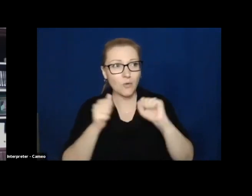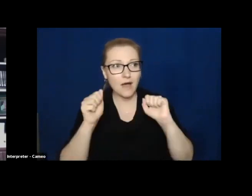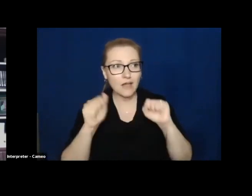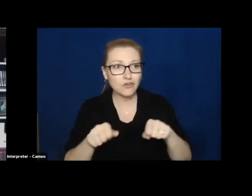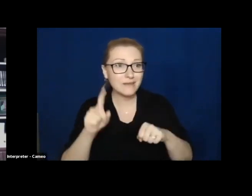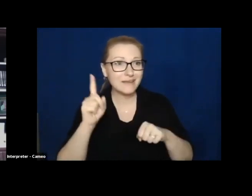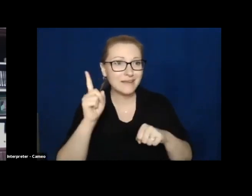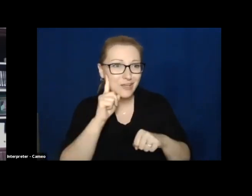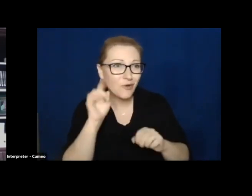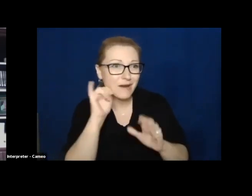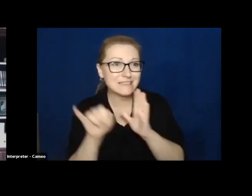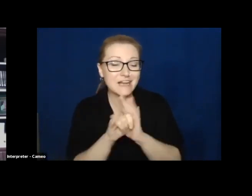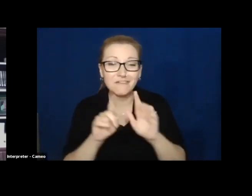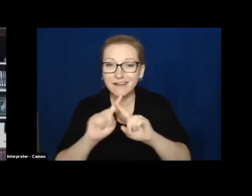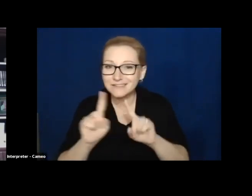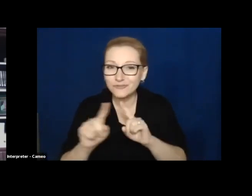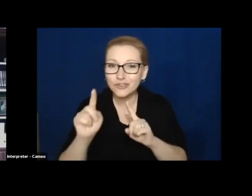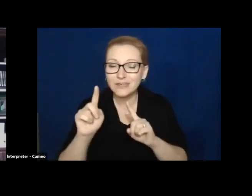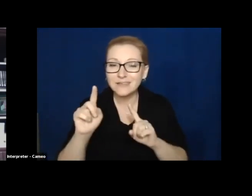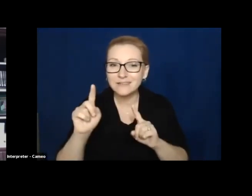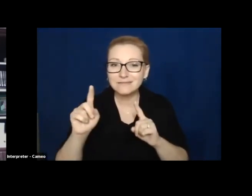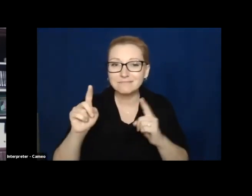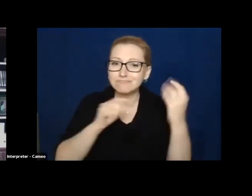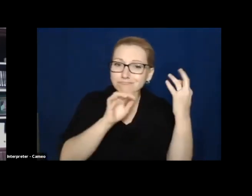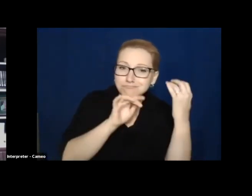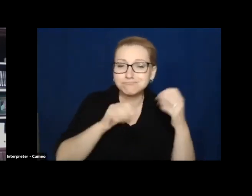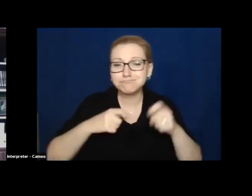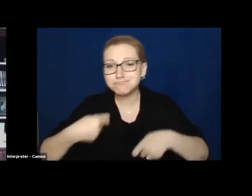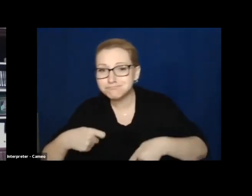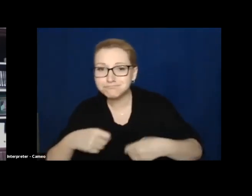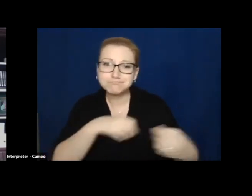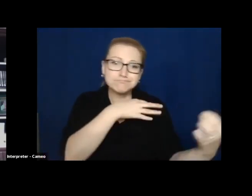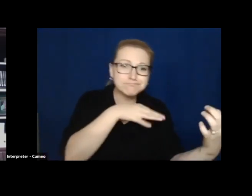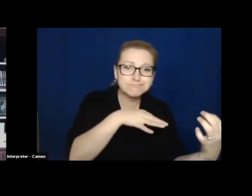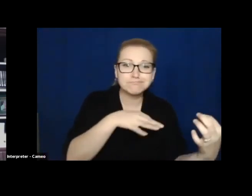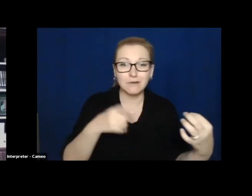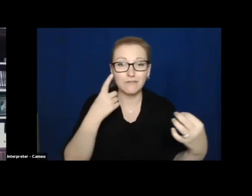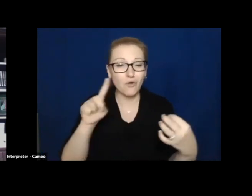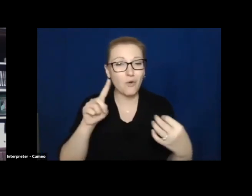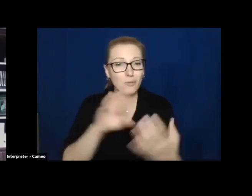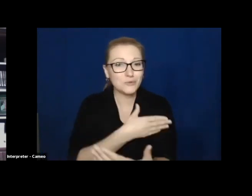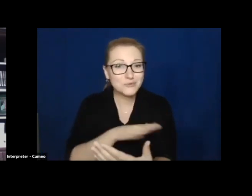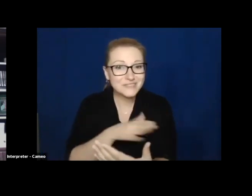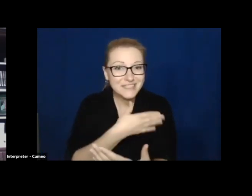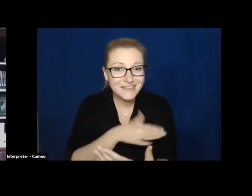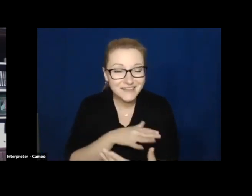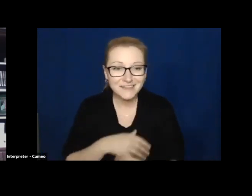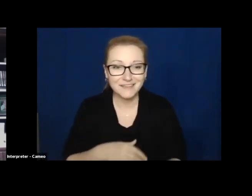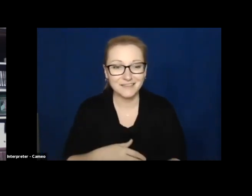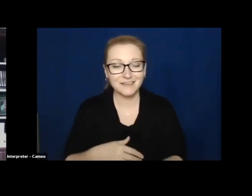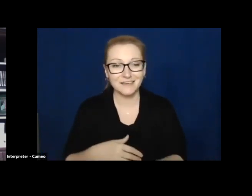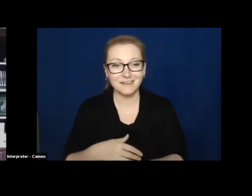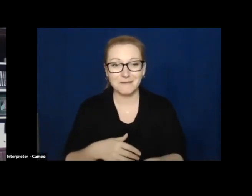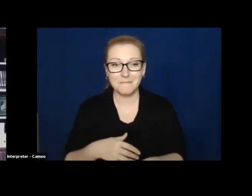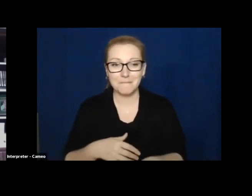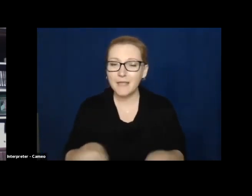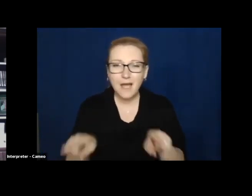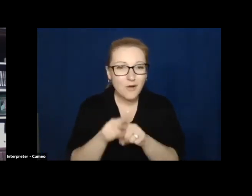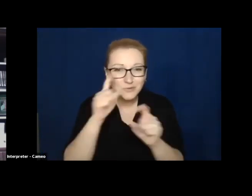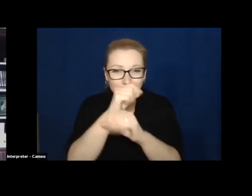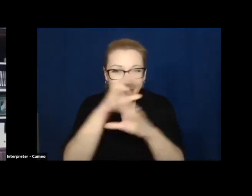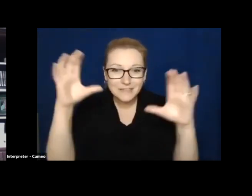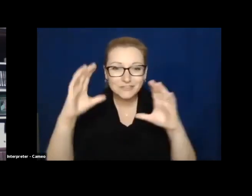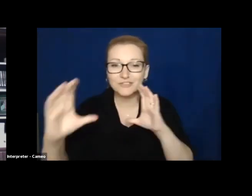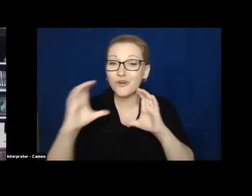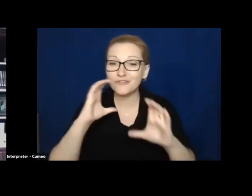instruments in a symphony orchestra. My brother played violin. And I also imagined myself having conversations